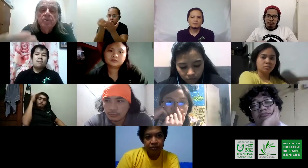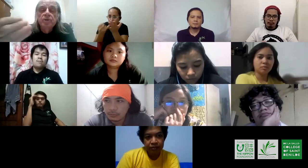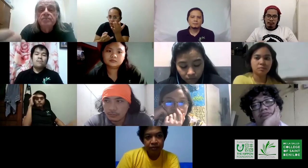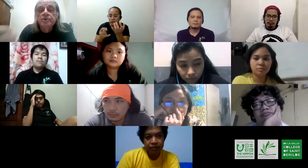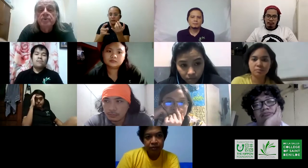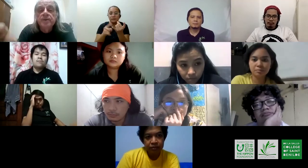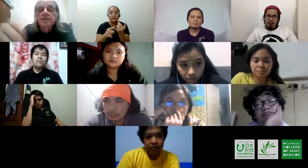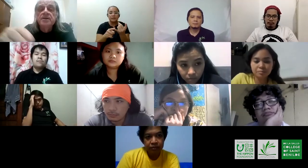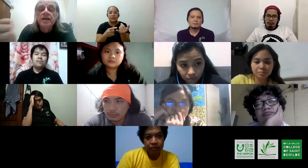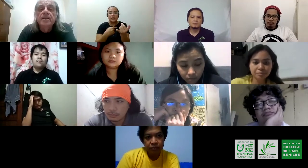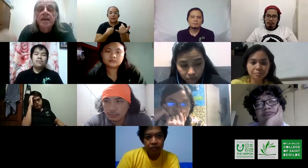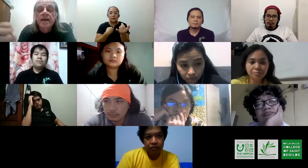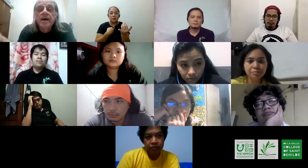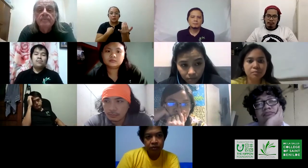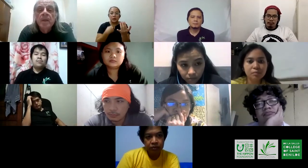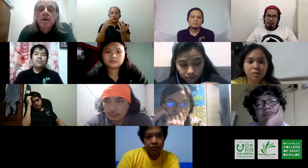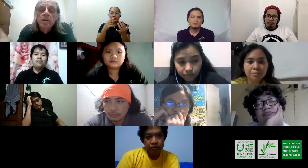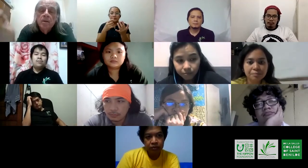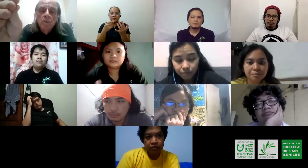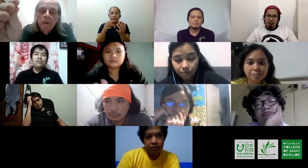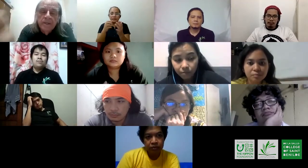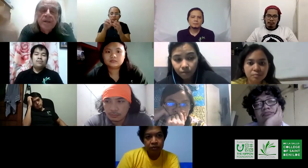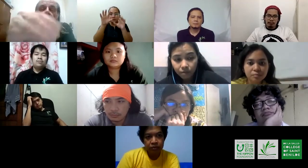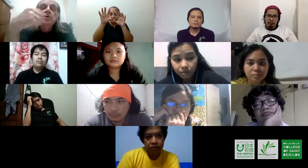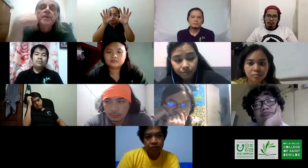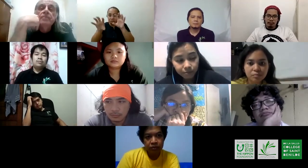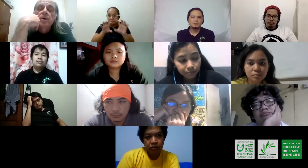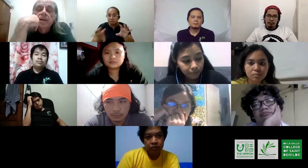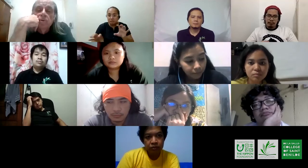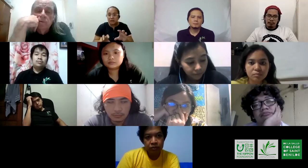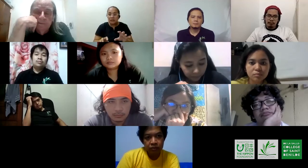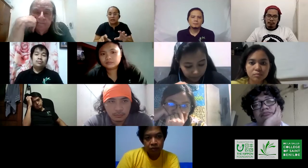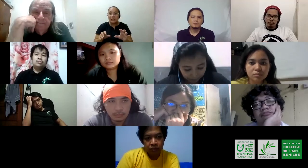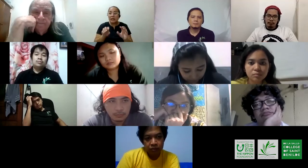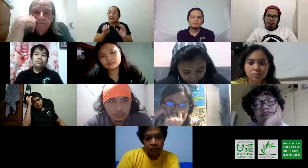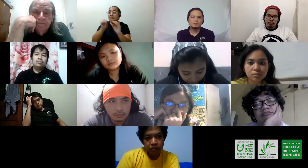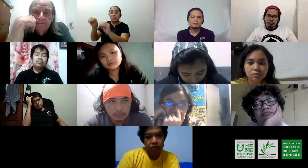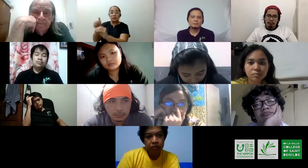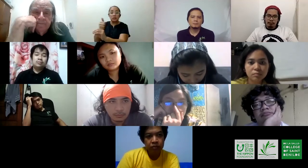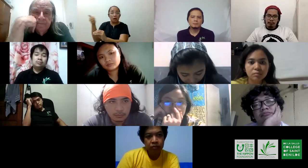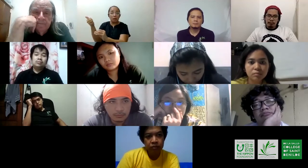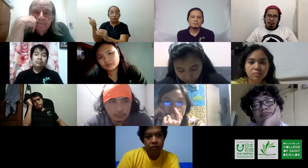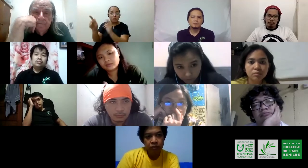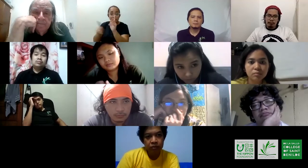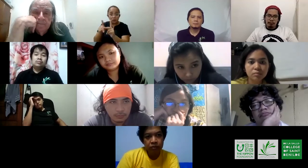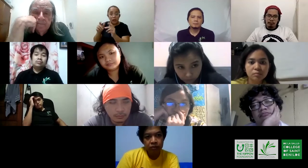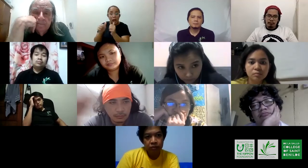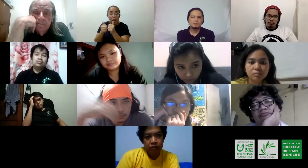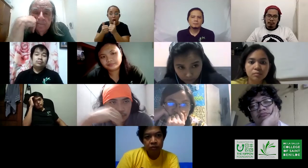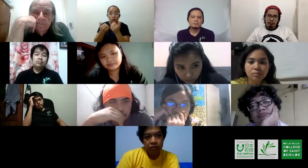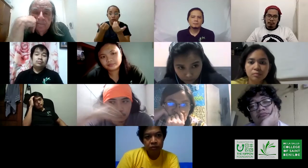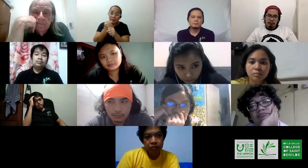people who do special things like the layout, can teach other people how to do it.